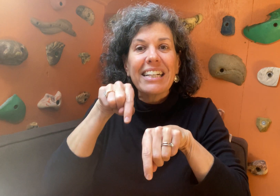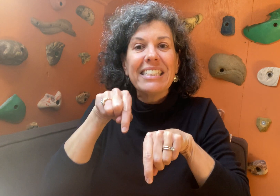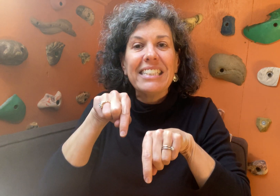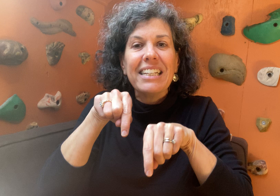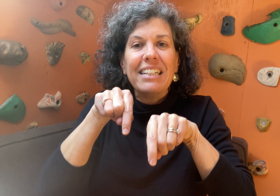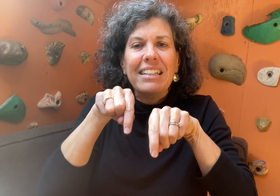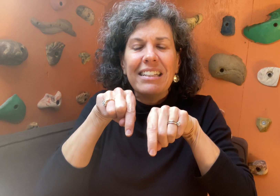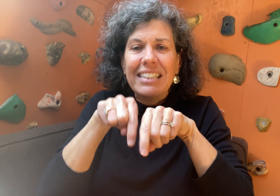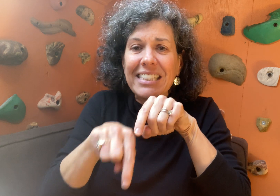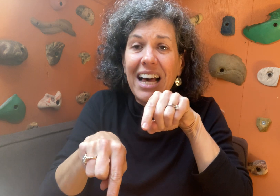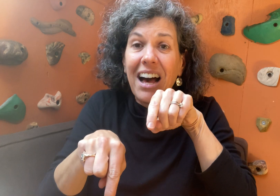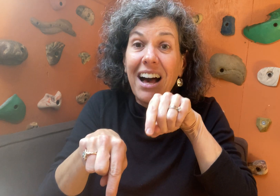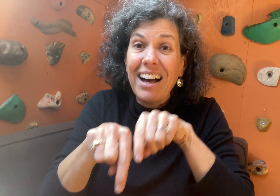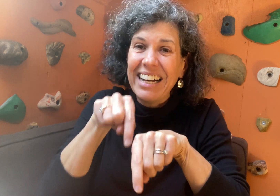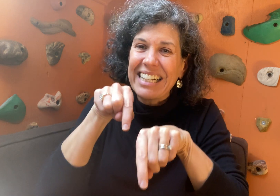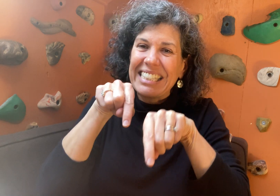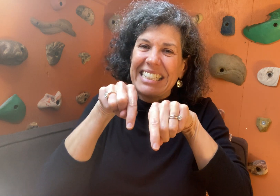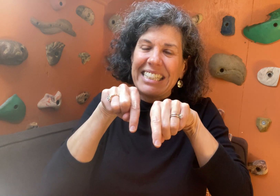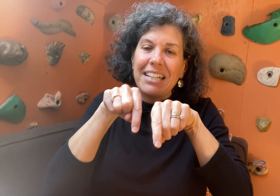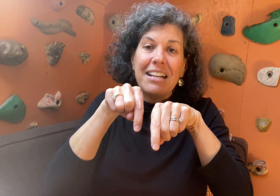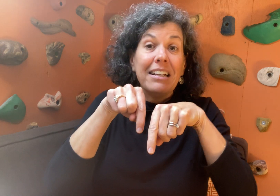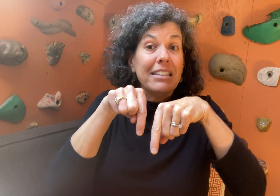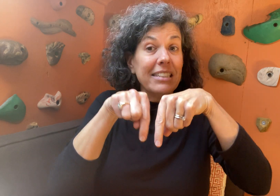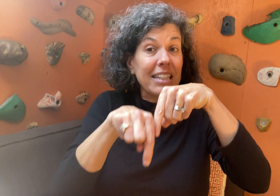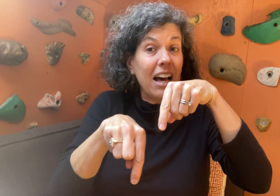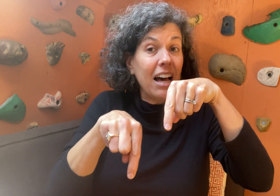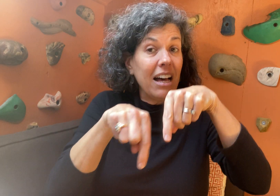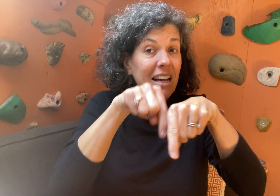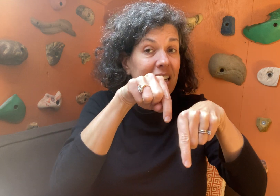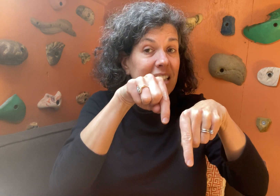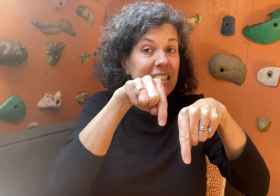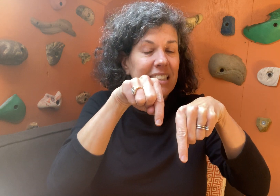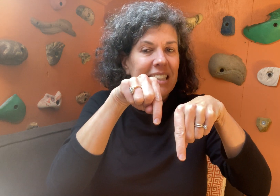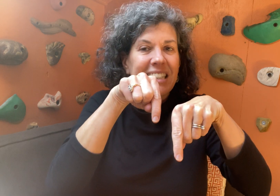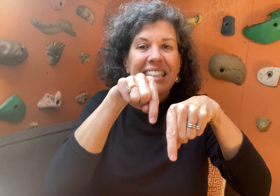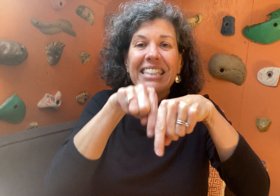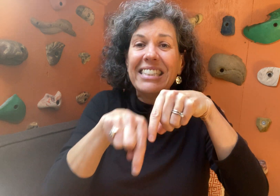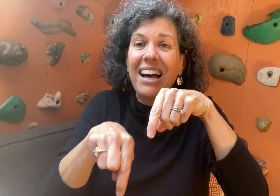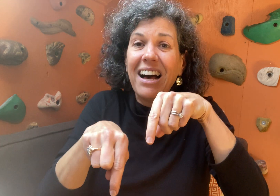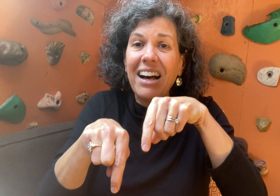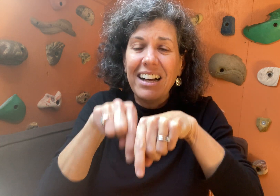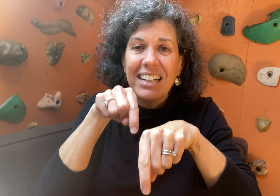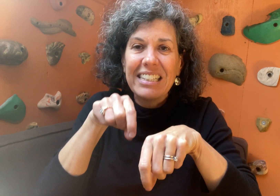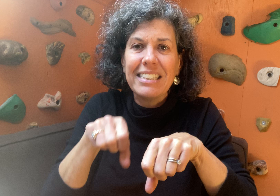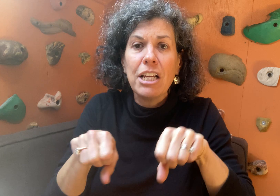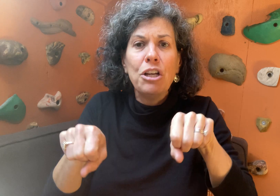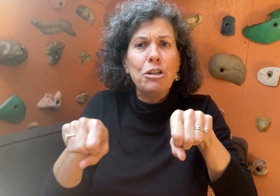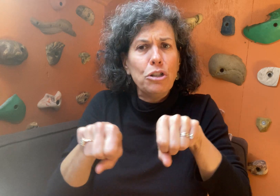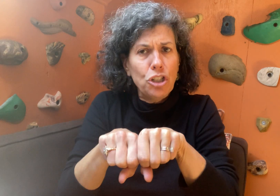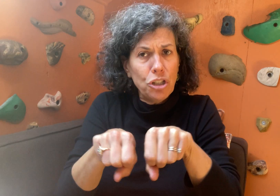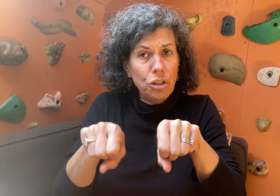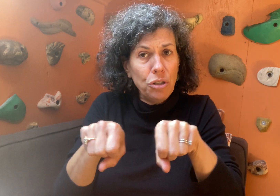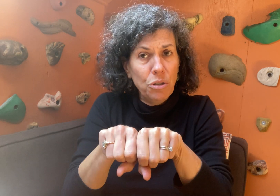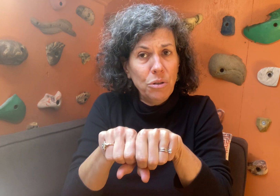Socks, socks, socks, socks.